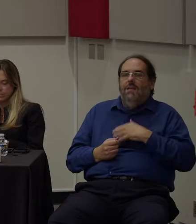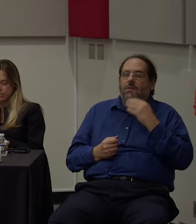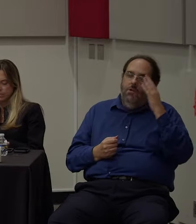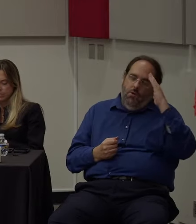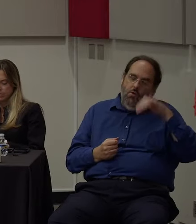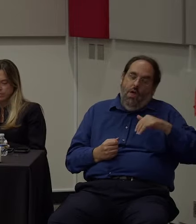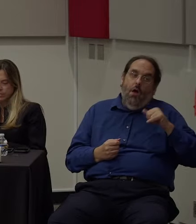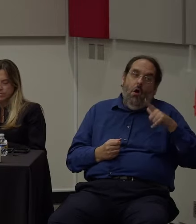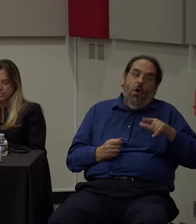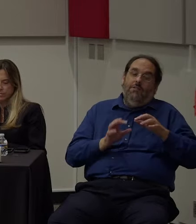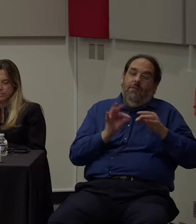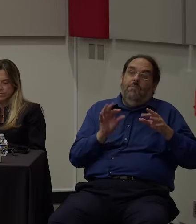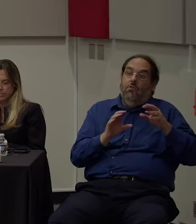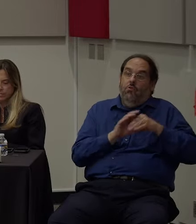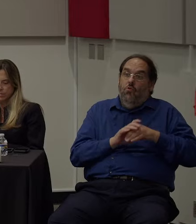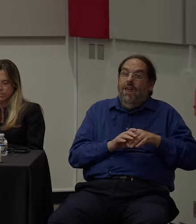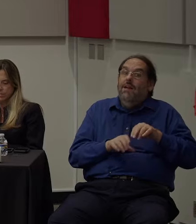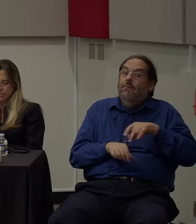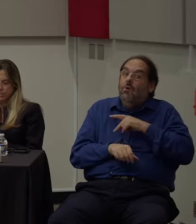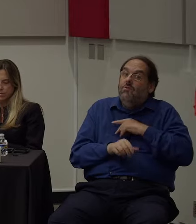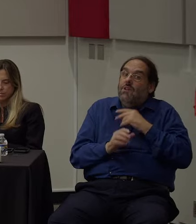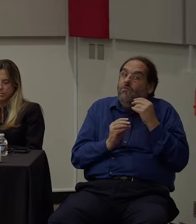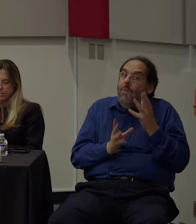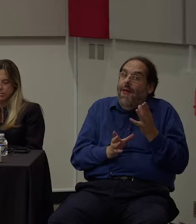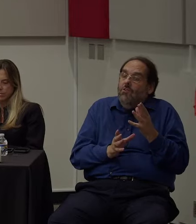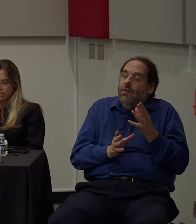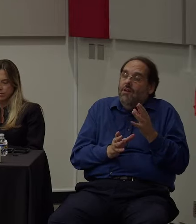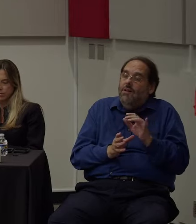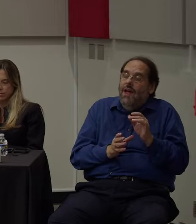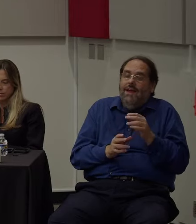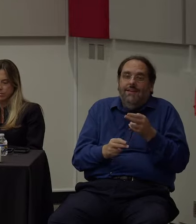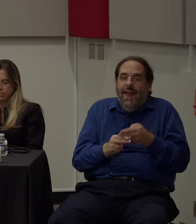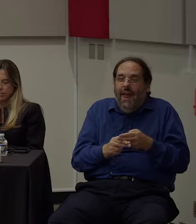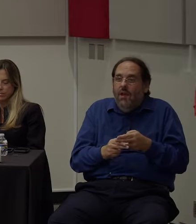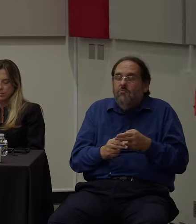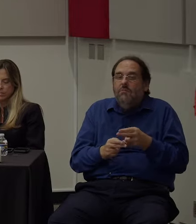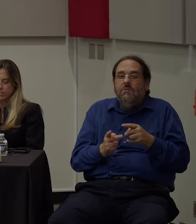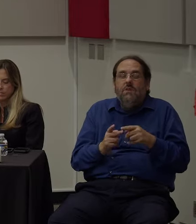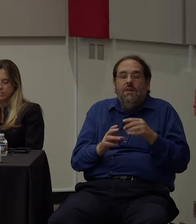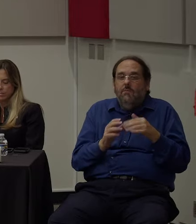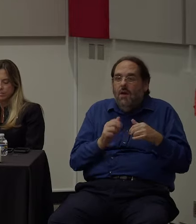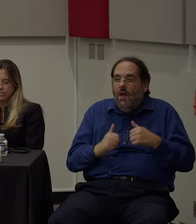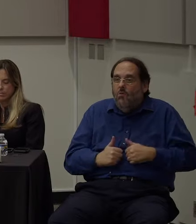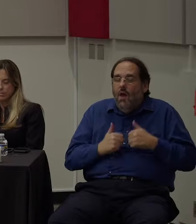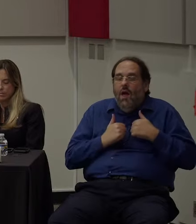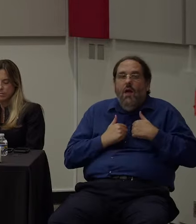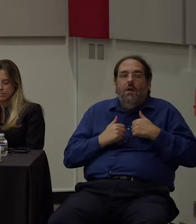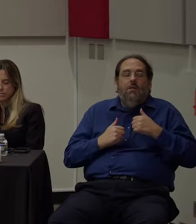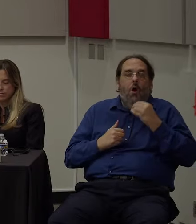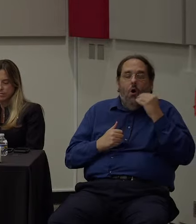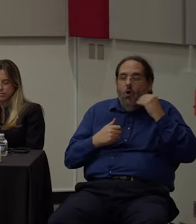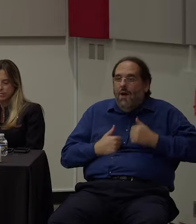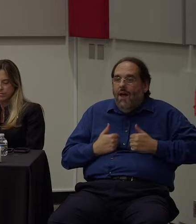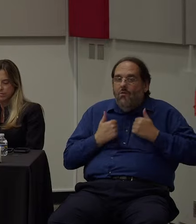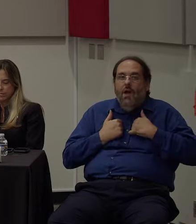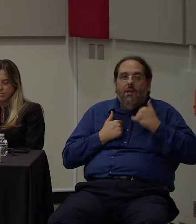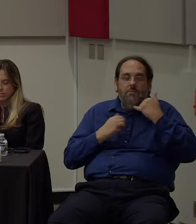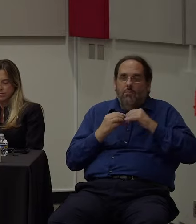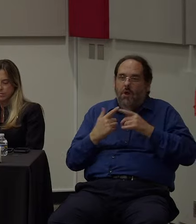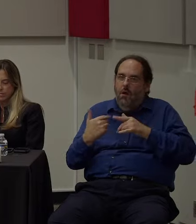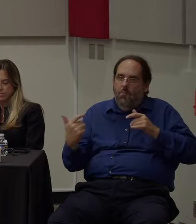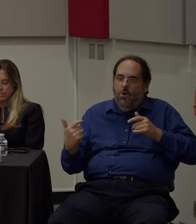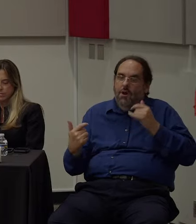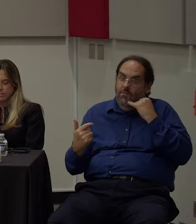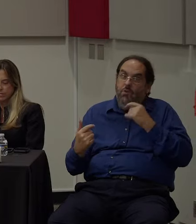note that all statements, including any personal information such as name, email address, or telephone number